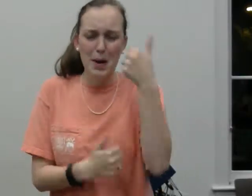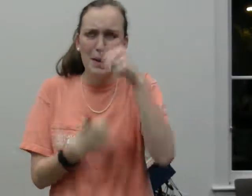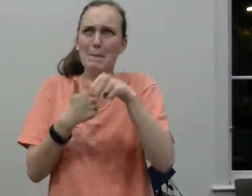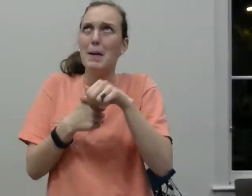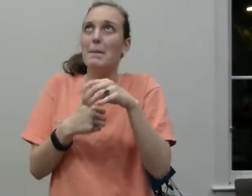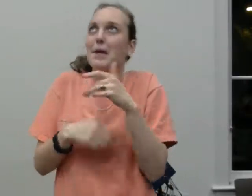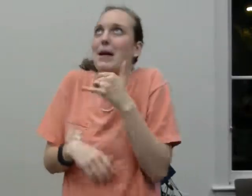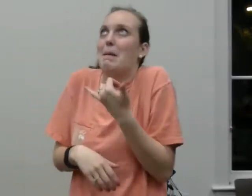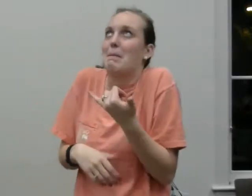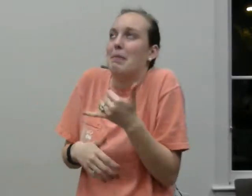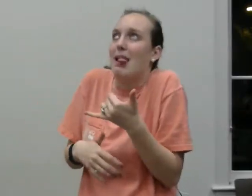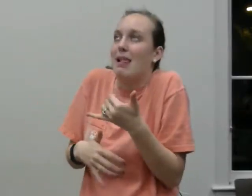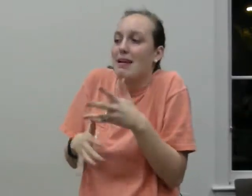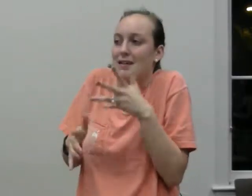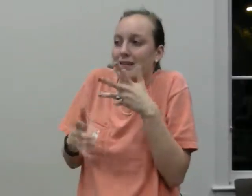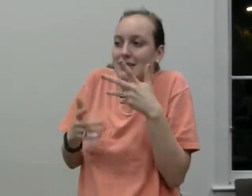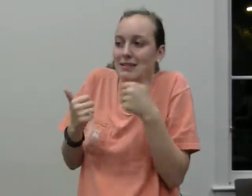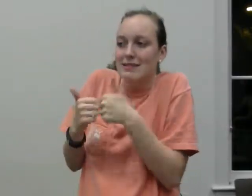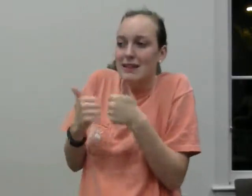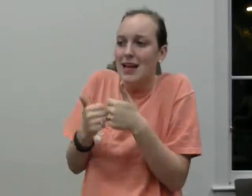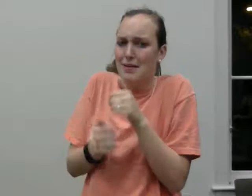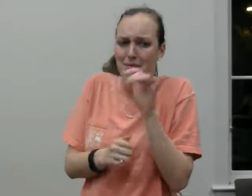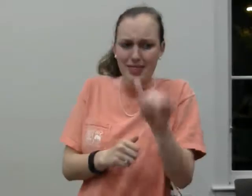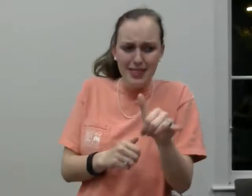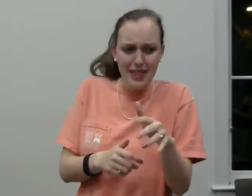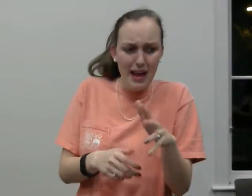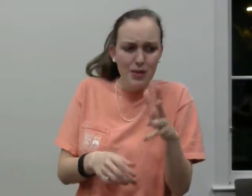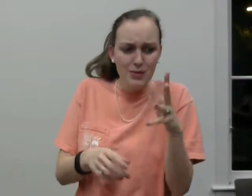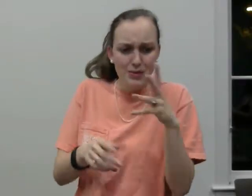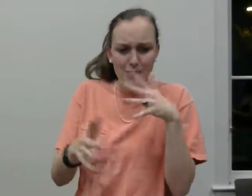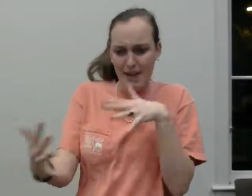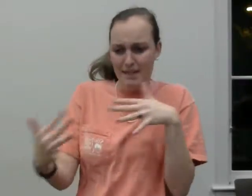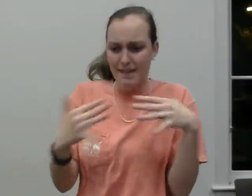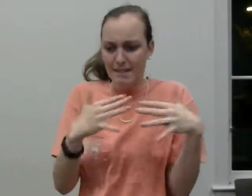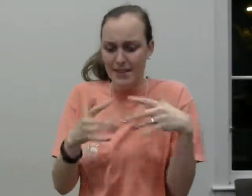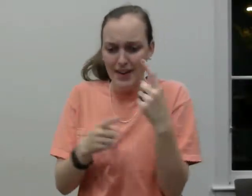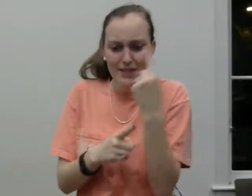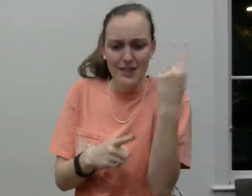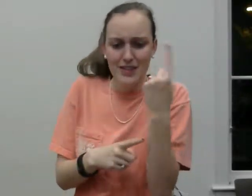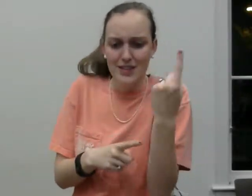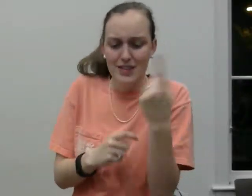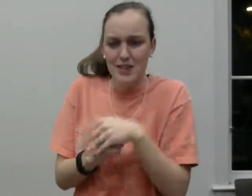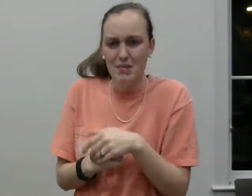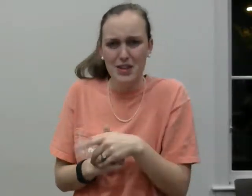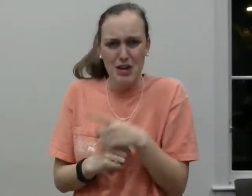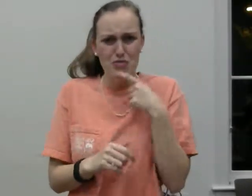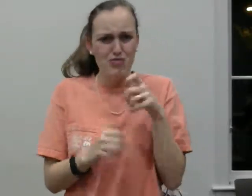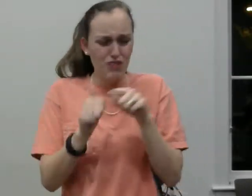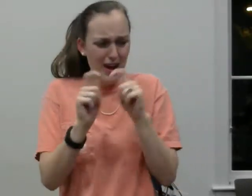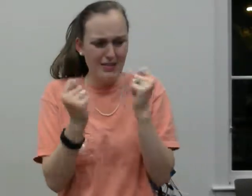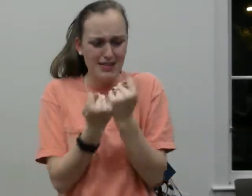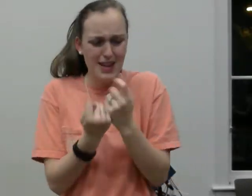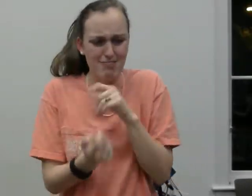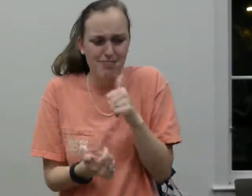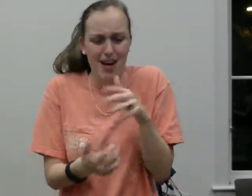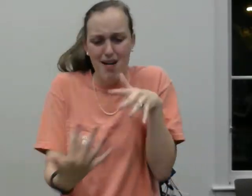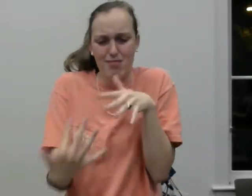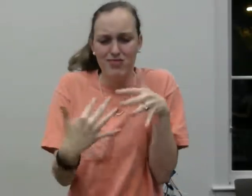blue team? They were fighting for something. If they won, they received a prize. The red team, the British team, they weren't fighting for anything. They received no prize for